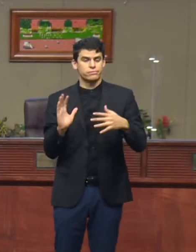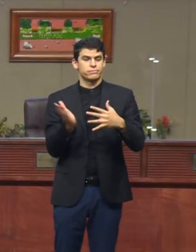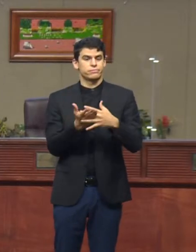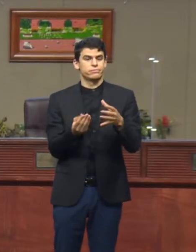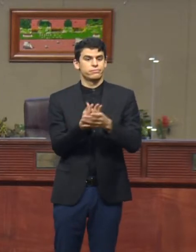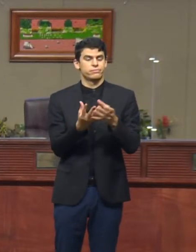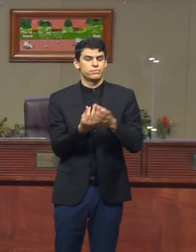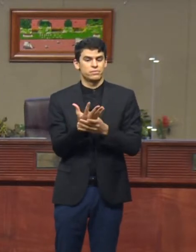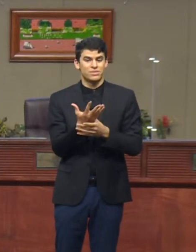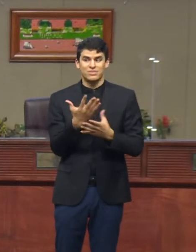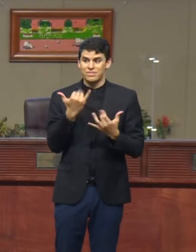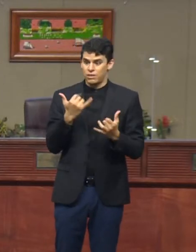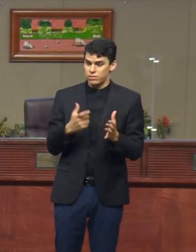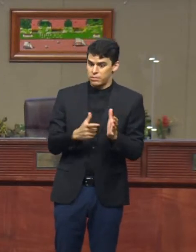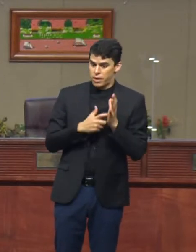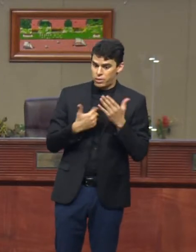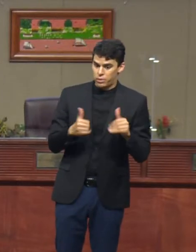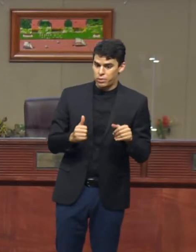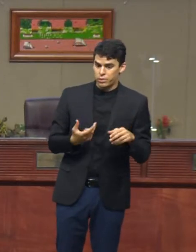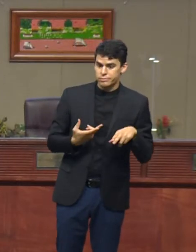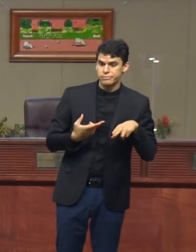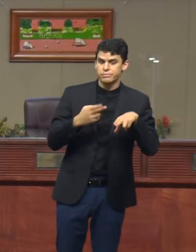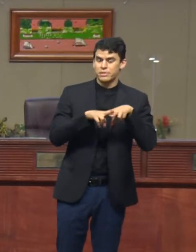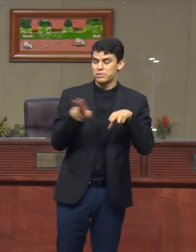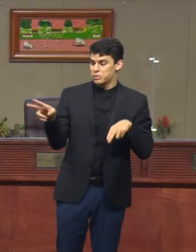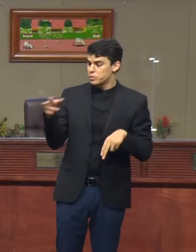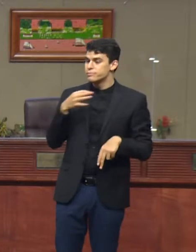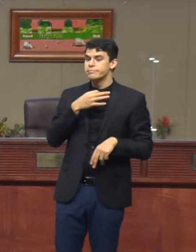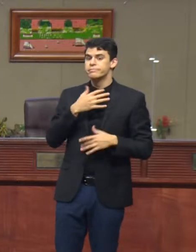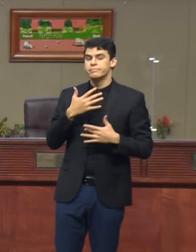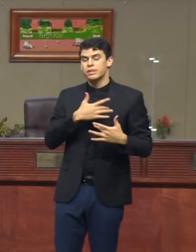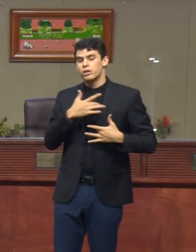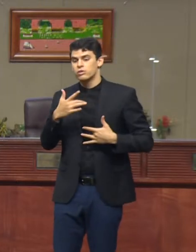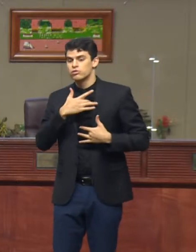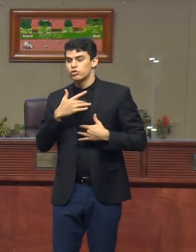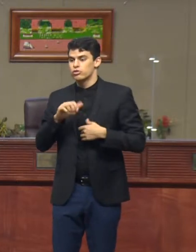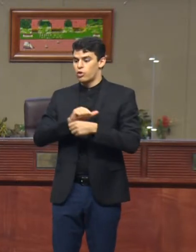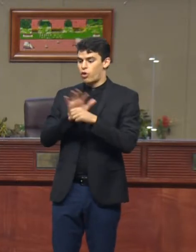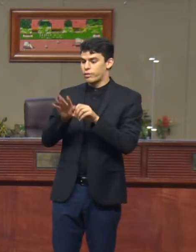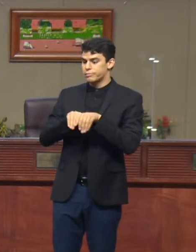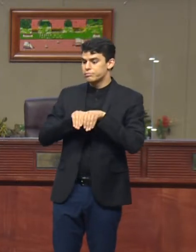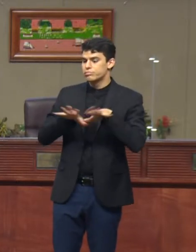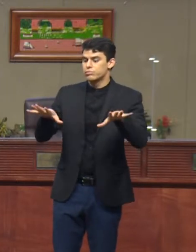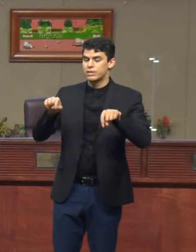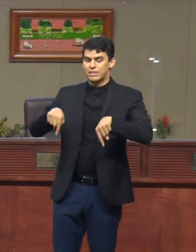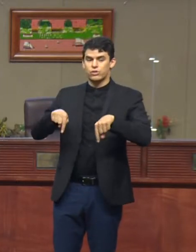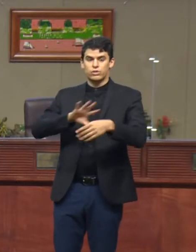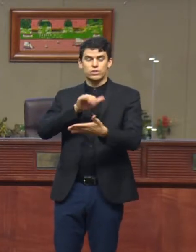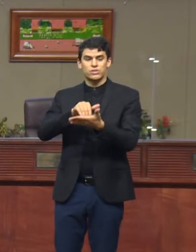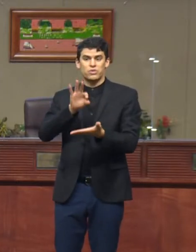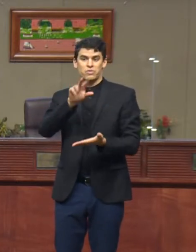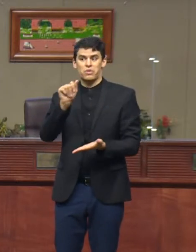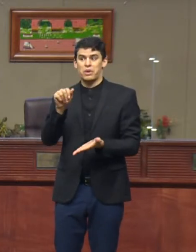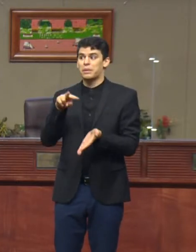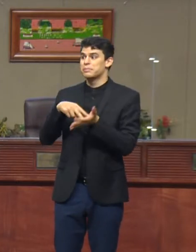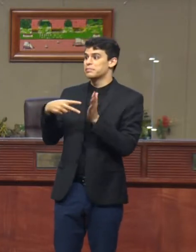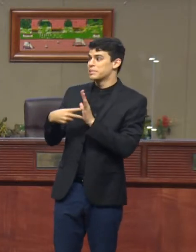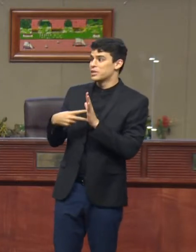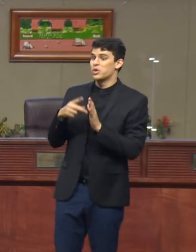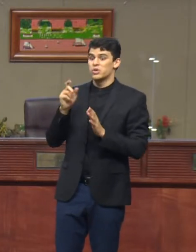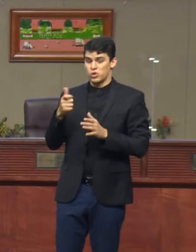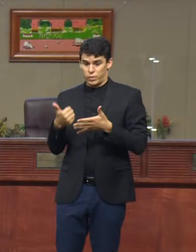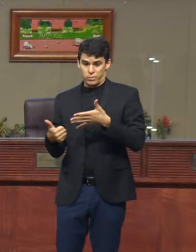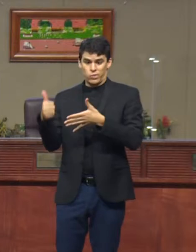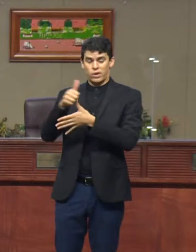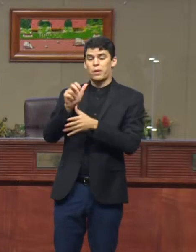demand, do you have any concerns about COVID spread in Central Florida? And with that, should the state prioritize frontline theme park workers to get